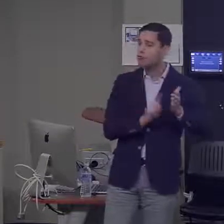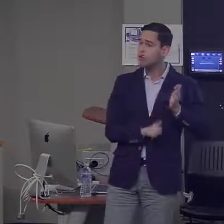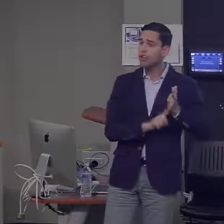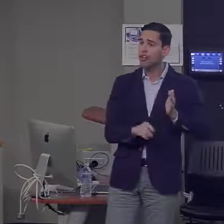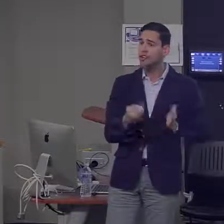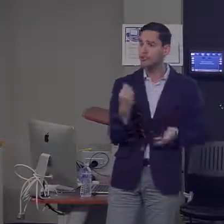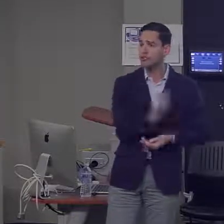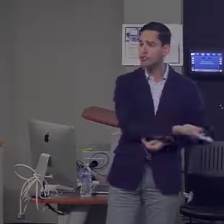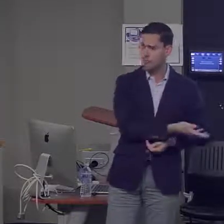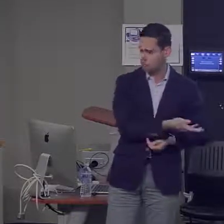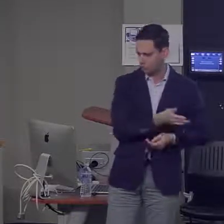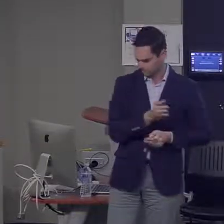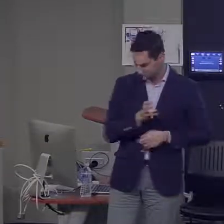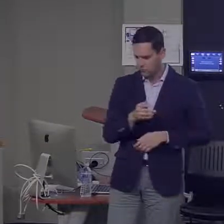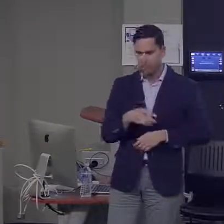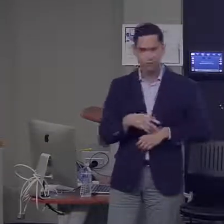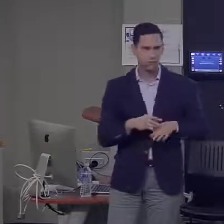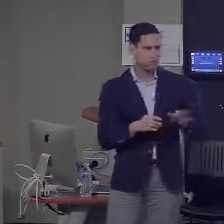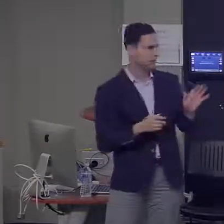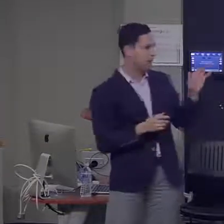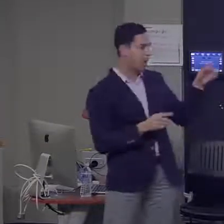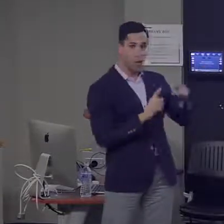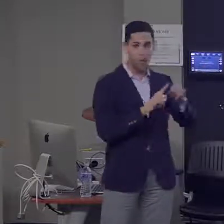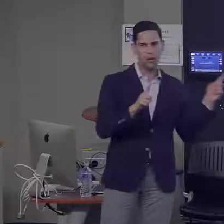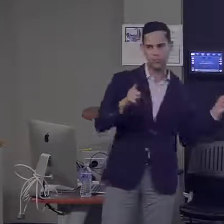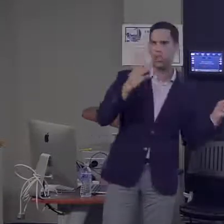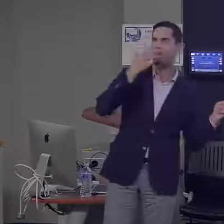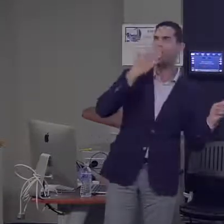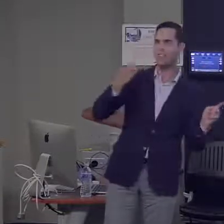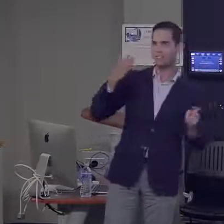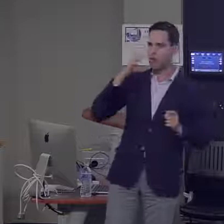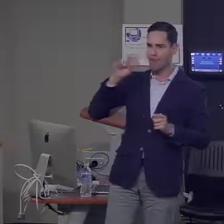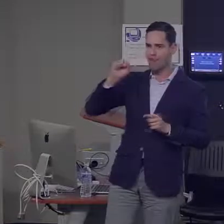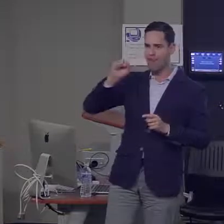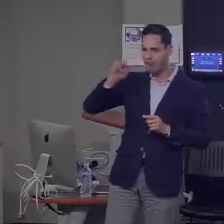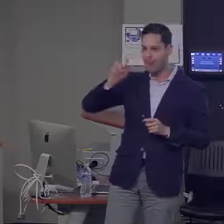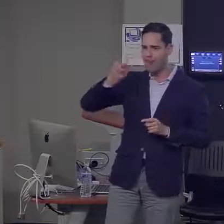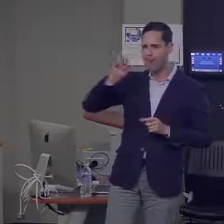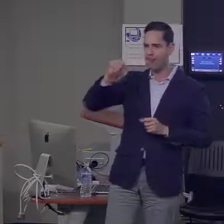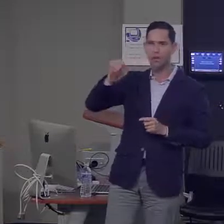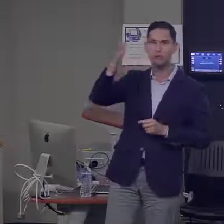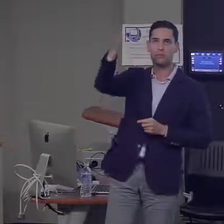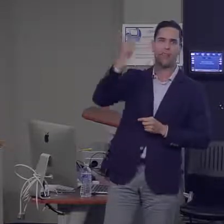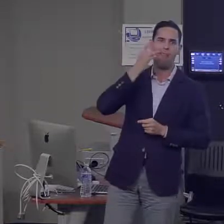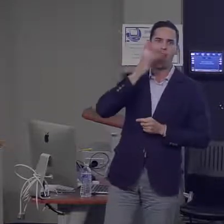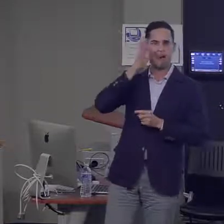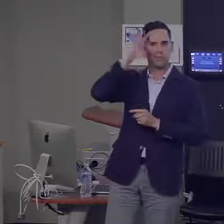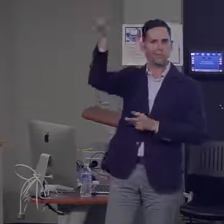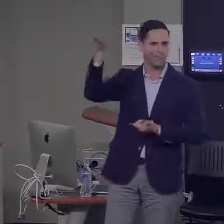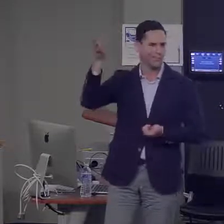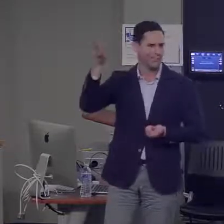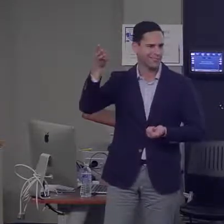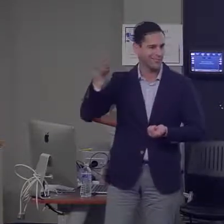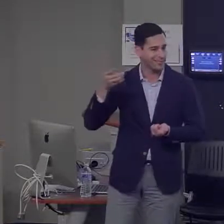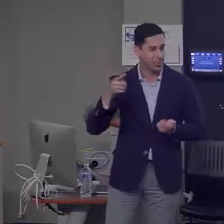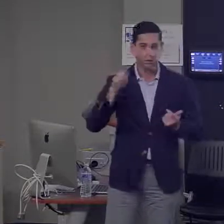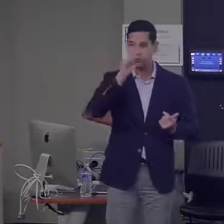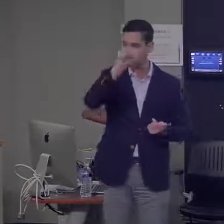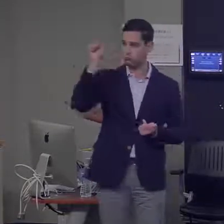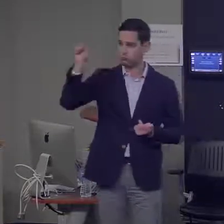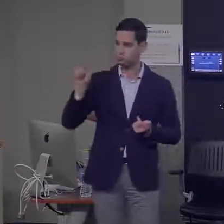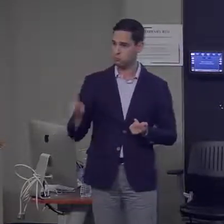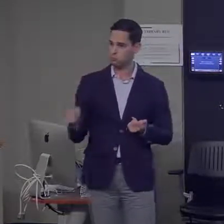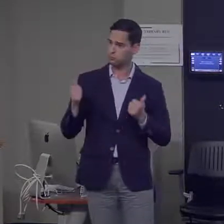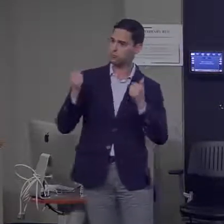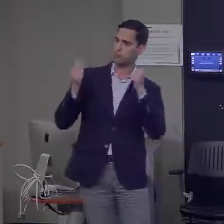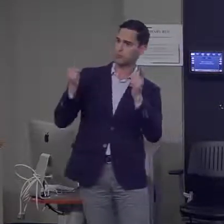fundamental understanding. Believe it or not, this light. that would be Mr. Edison. So you might wonder